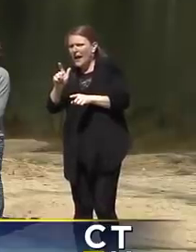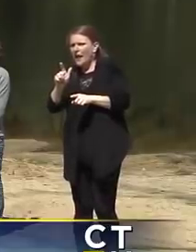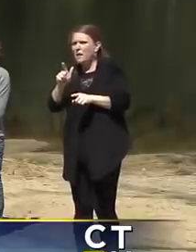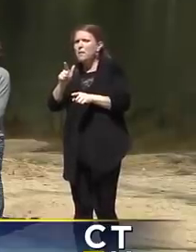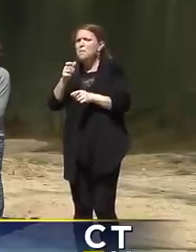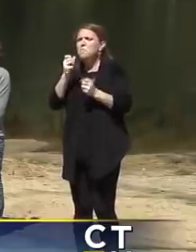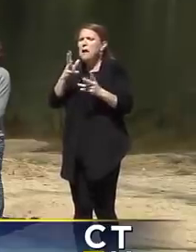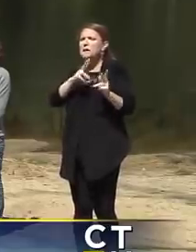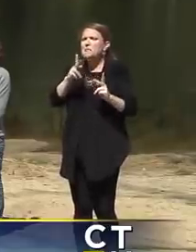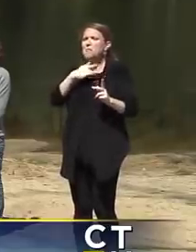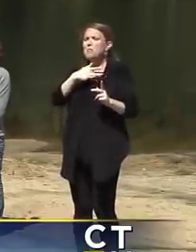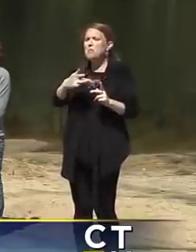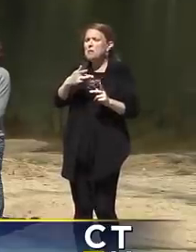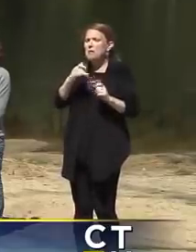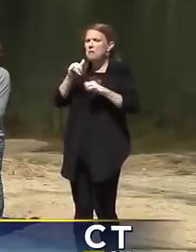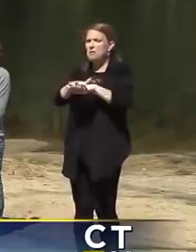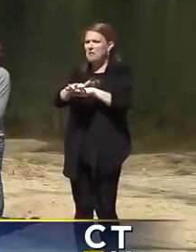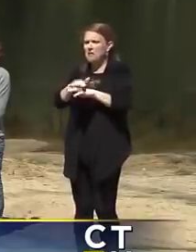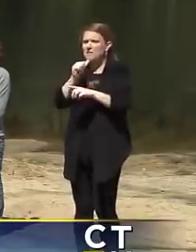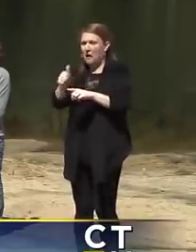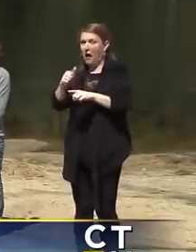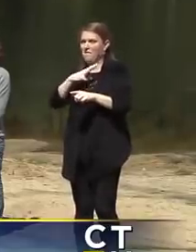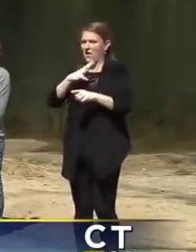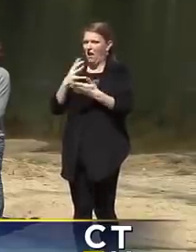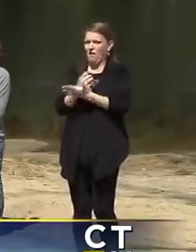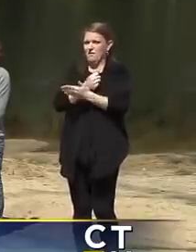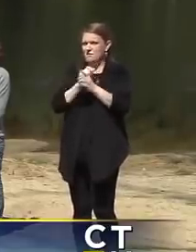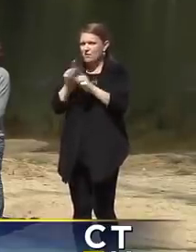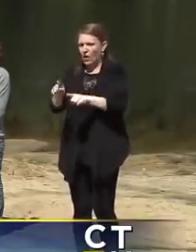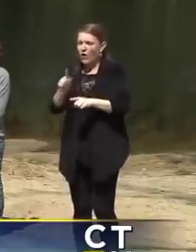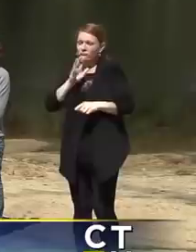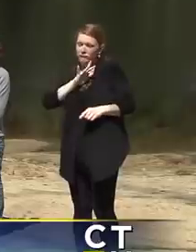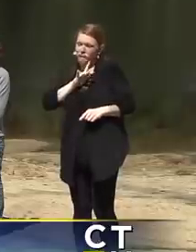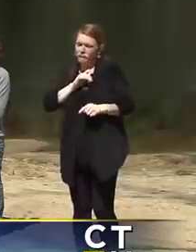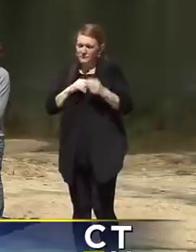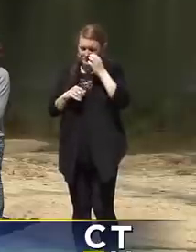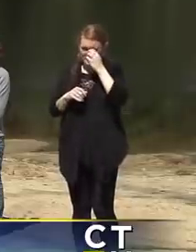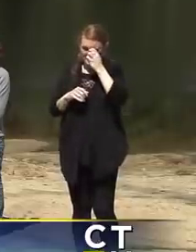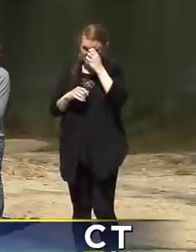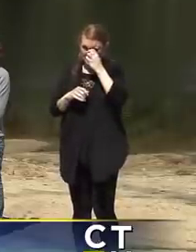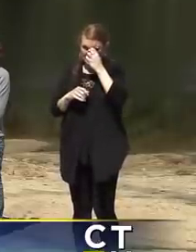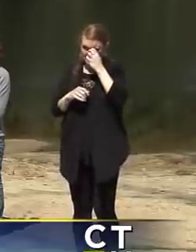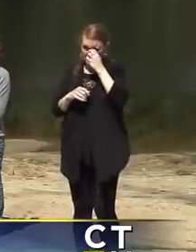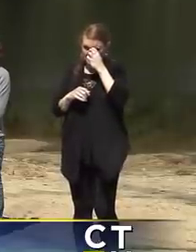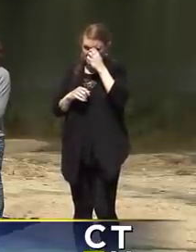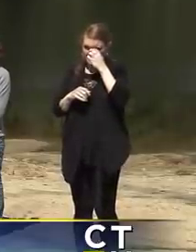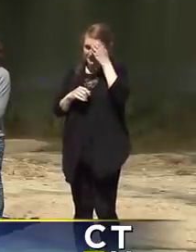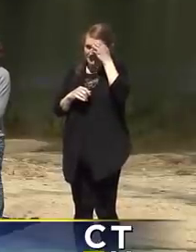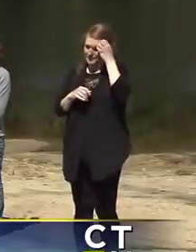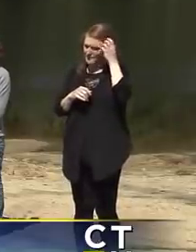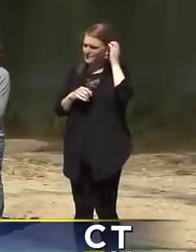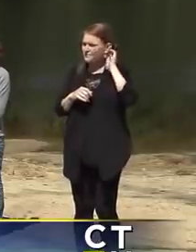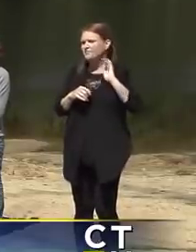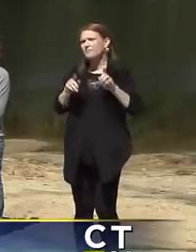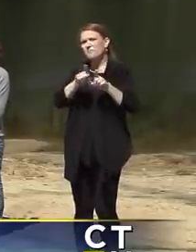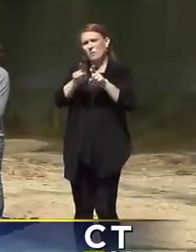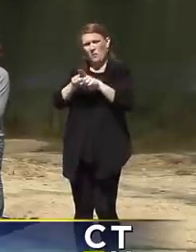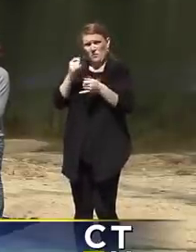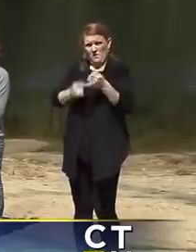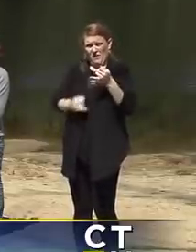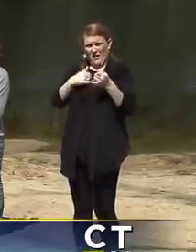used than some of the more popular trails. The other final thing I'd like to mention is that we are going to be